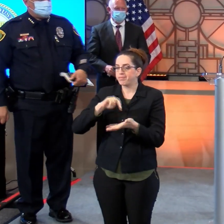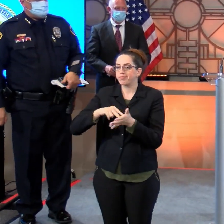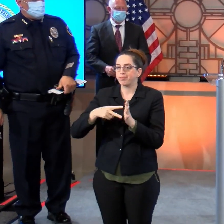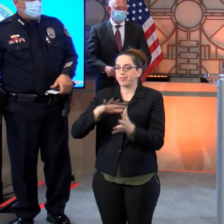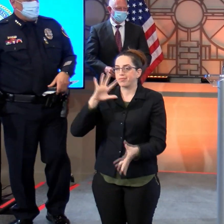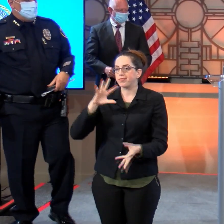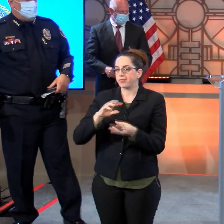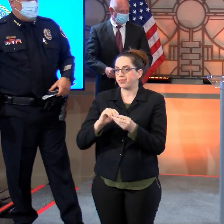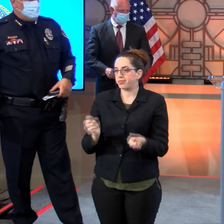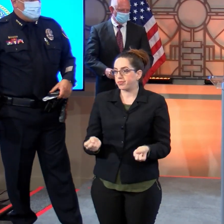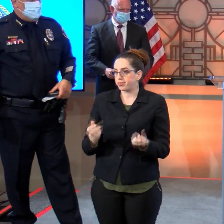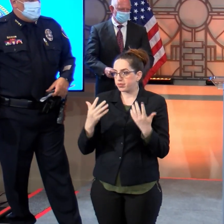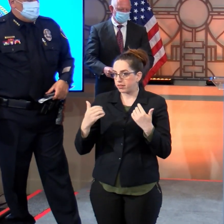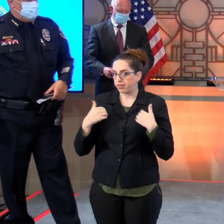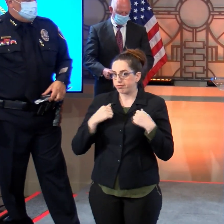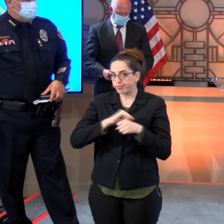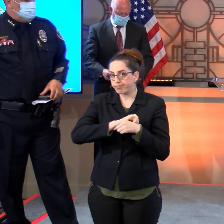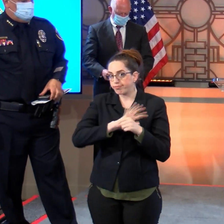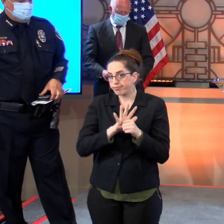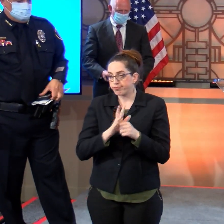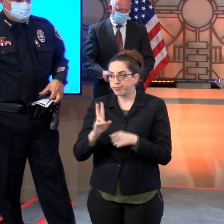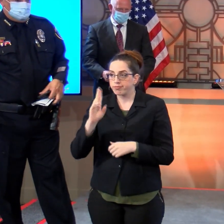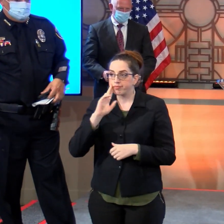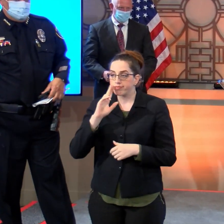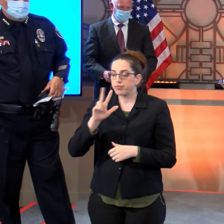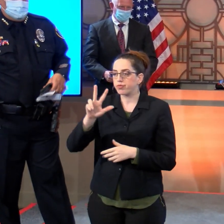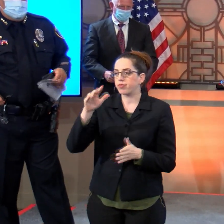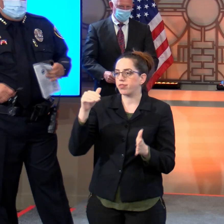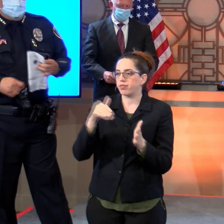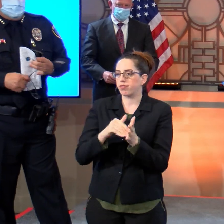the total case count in the city of Houston to